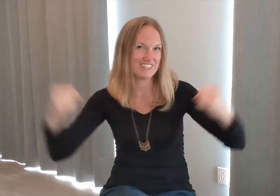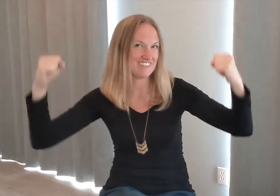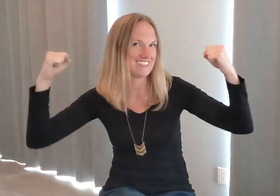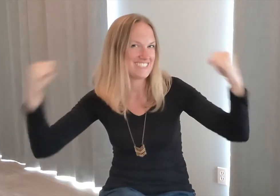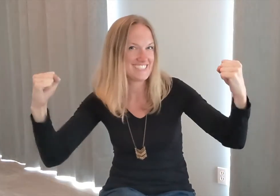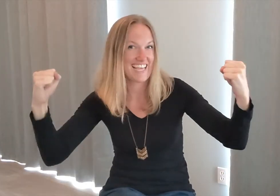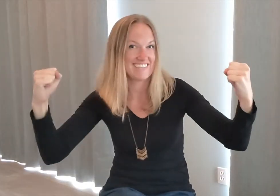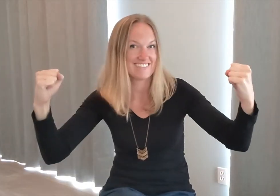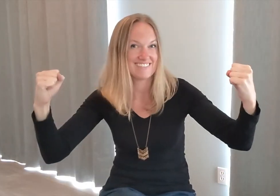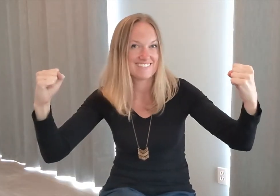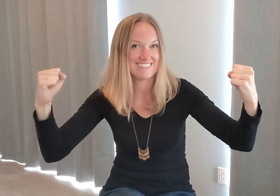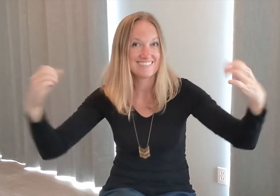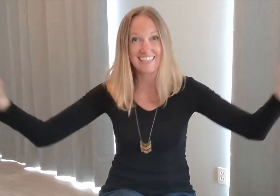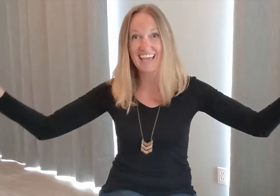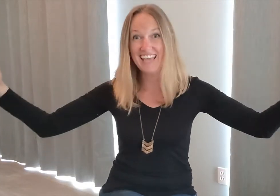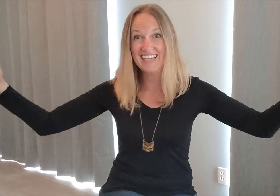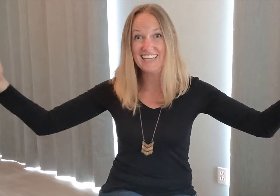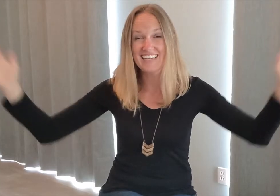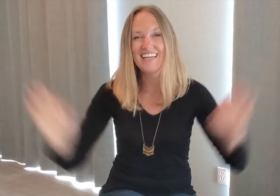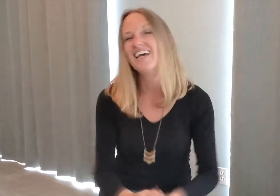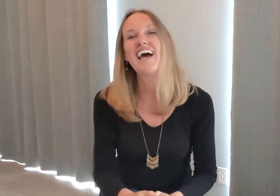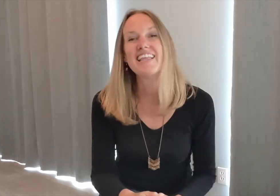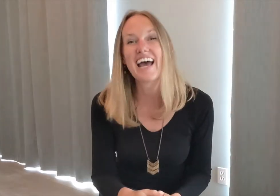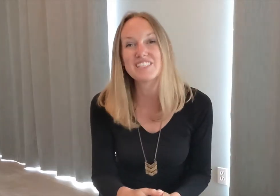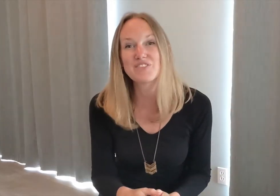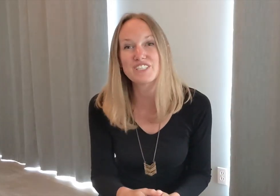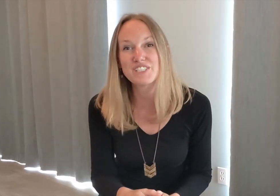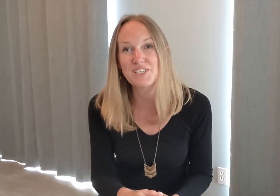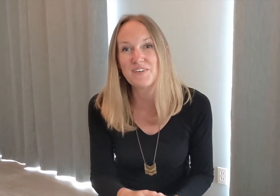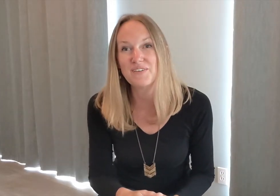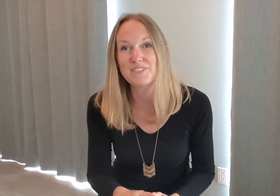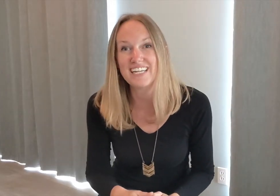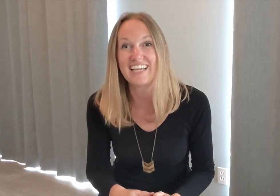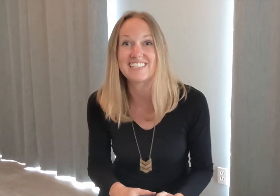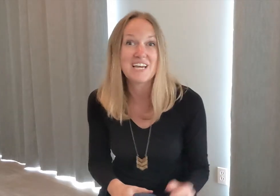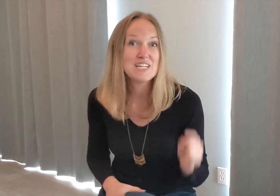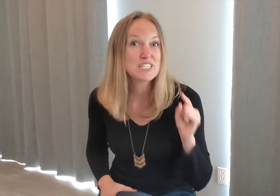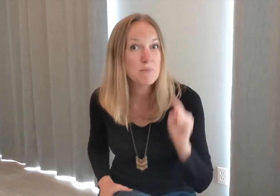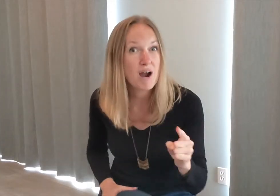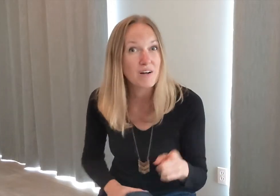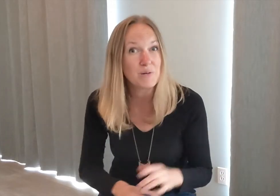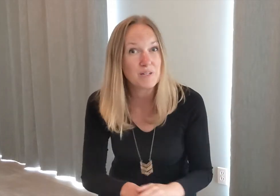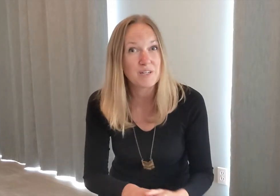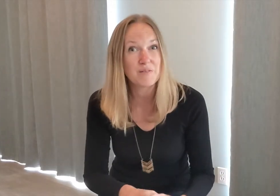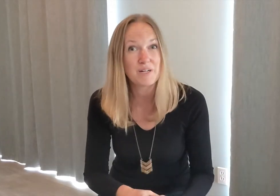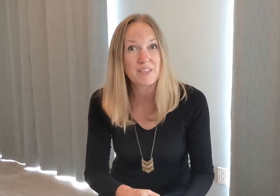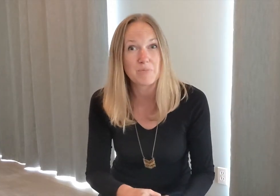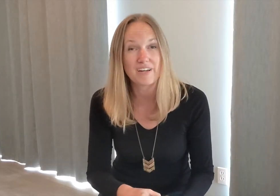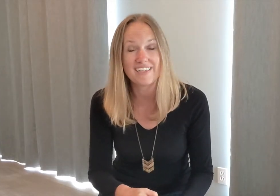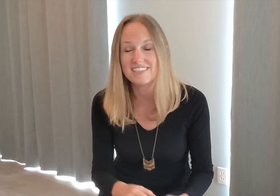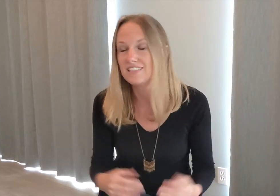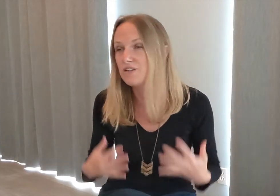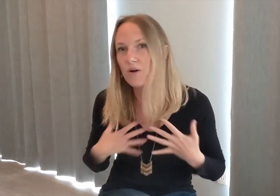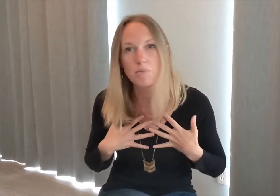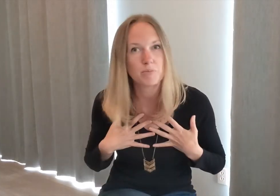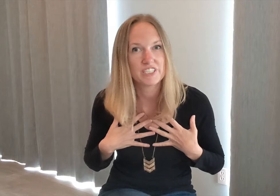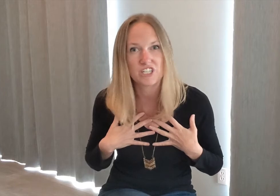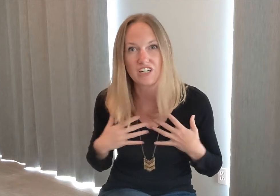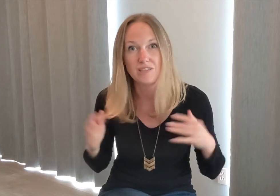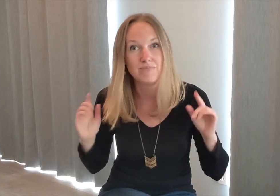to save. Okay? And that's verse 2. You did it. Tomorrow we're going to work on the bridge. You know I'm a bridge girl. I